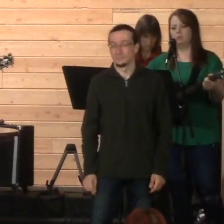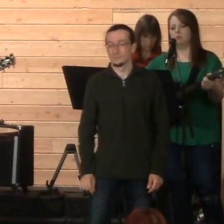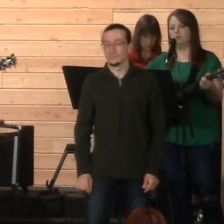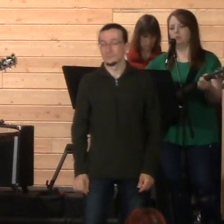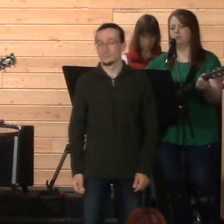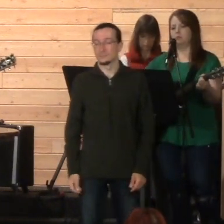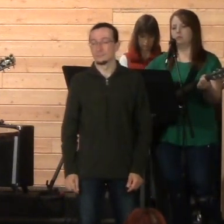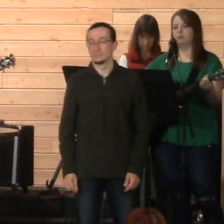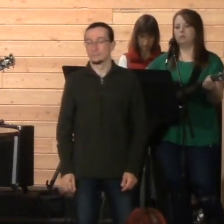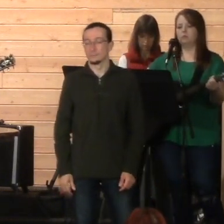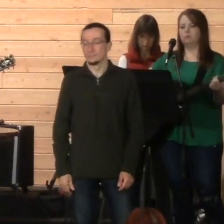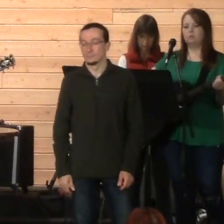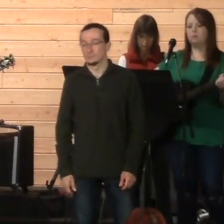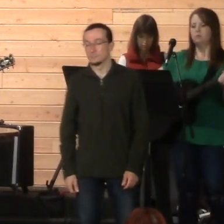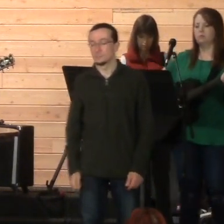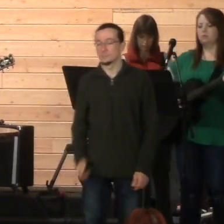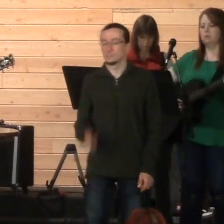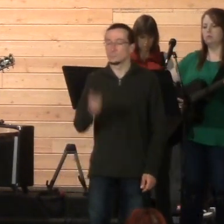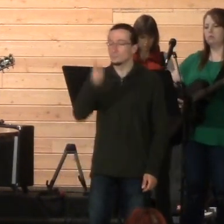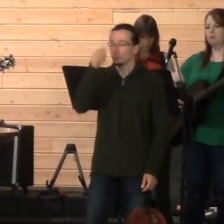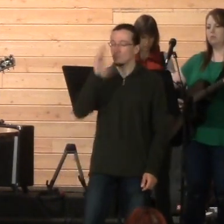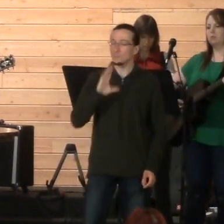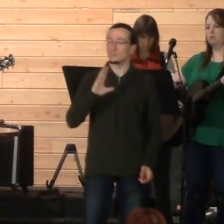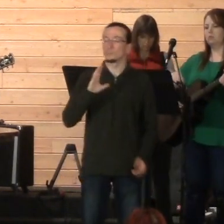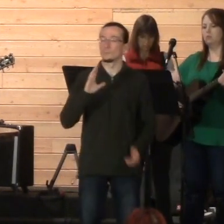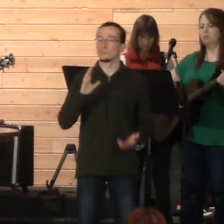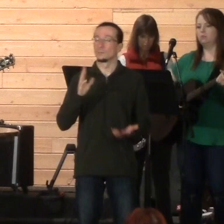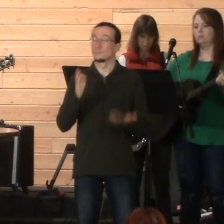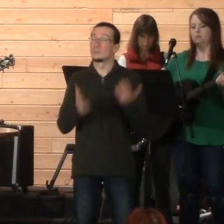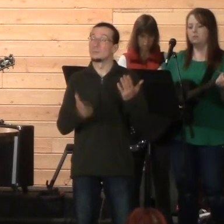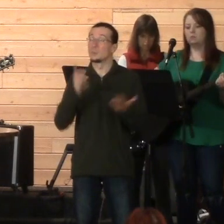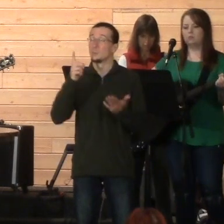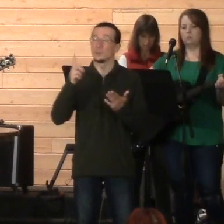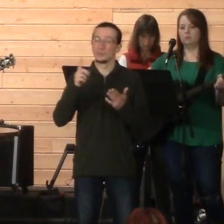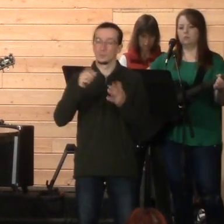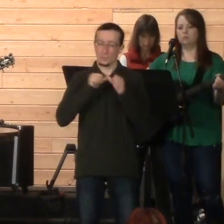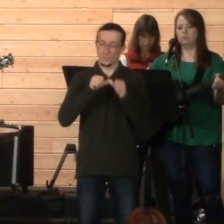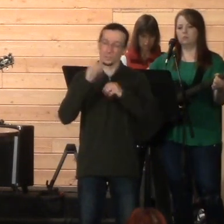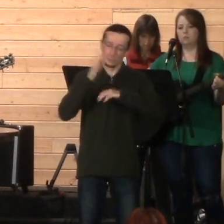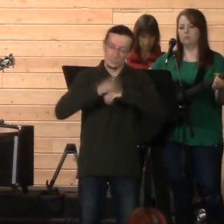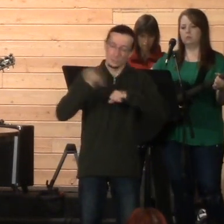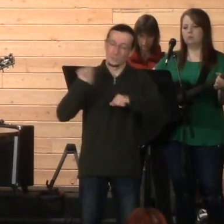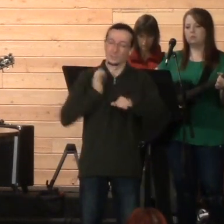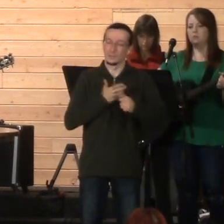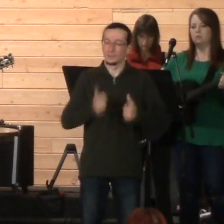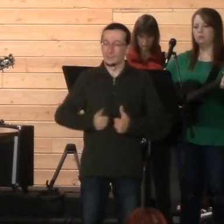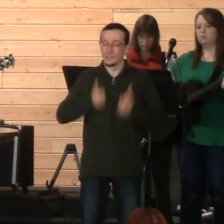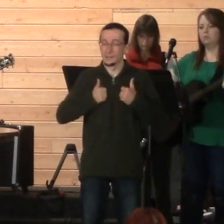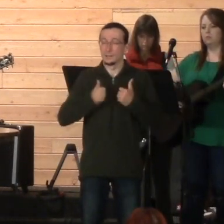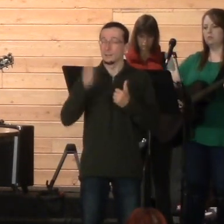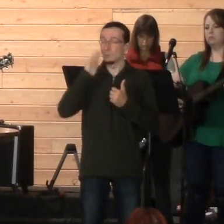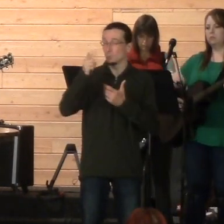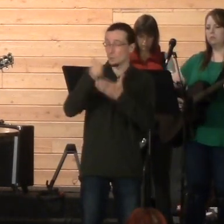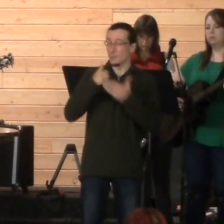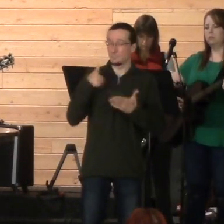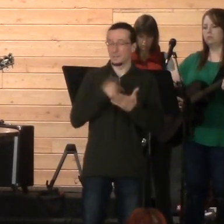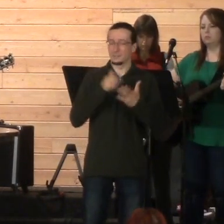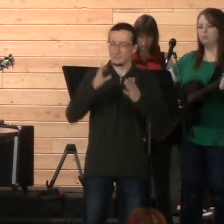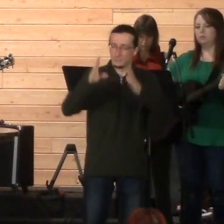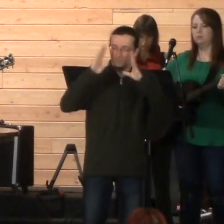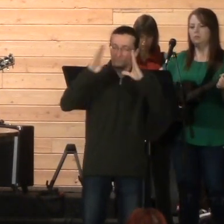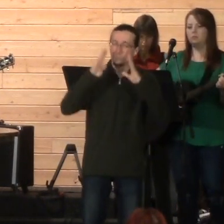and God, will you just continue to place the calling on our lives, Lord? Will you help us to stay focused? Will you help